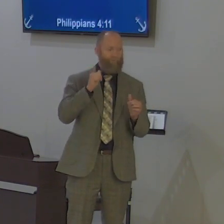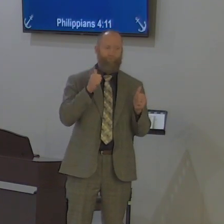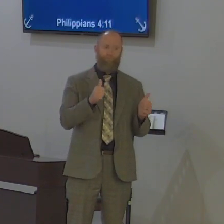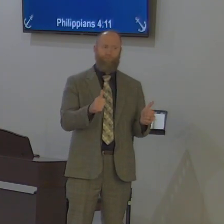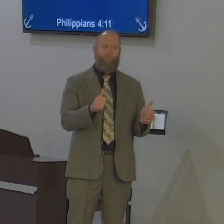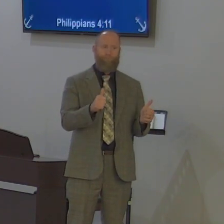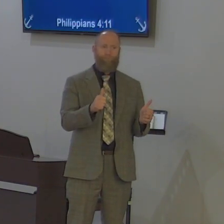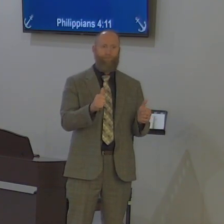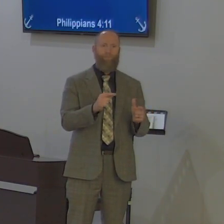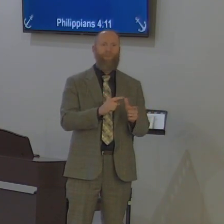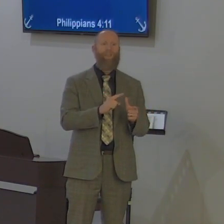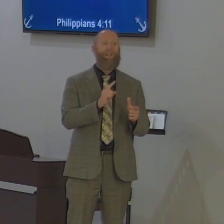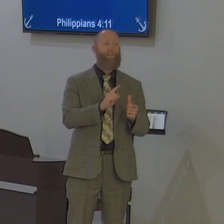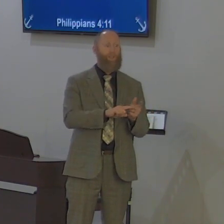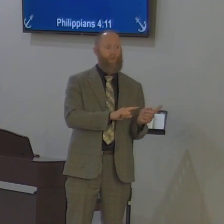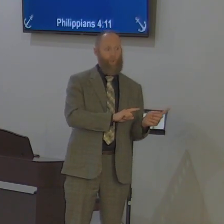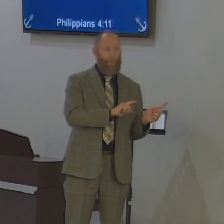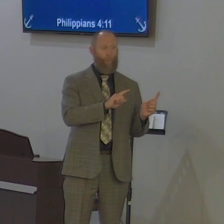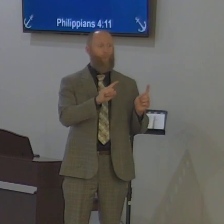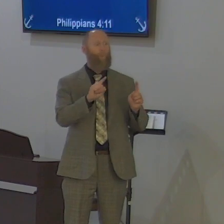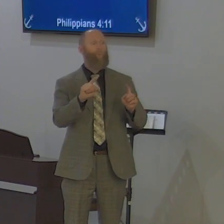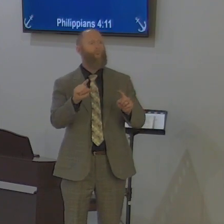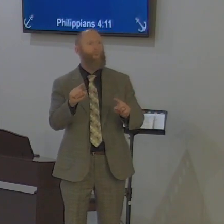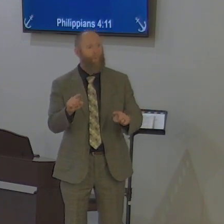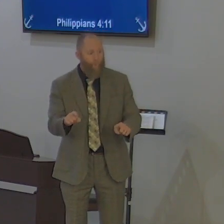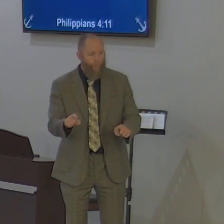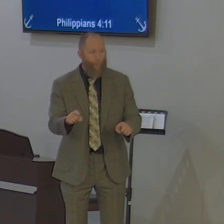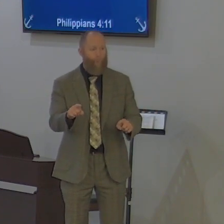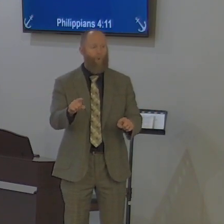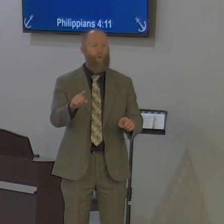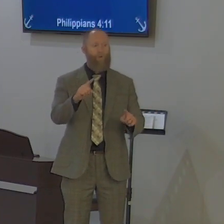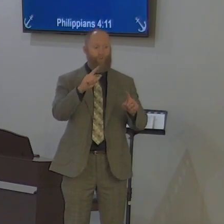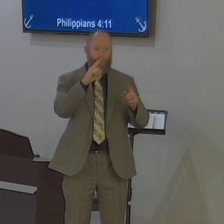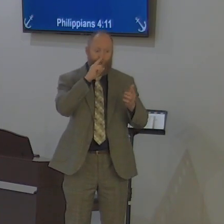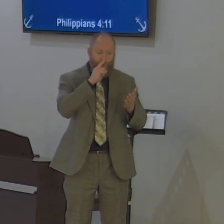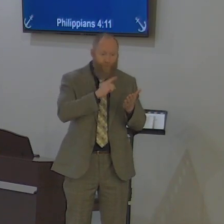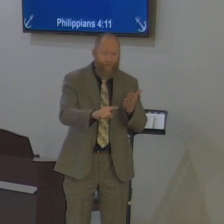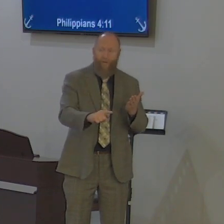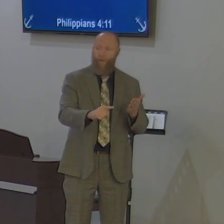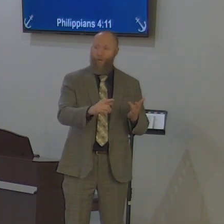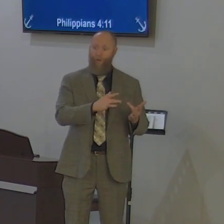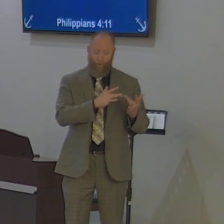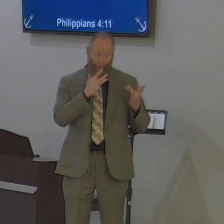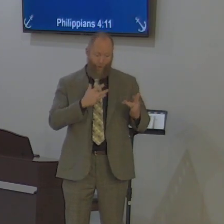She said, "It's just gone. It's dead."